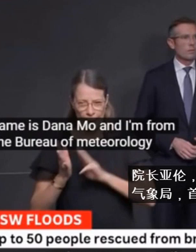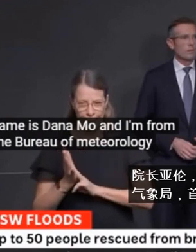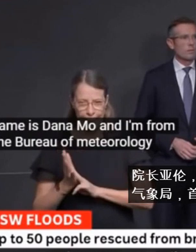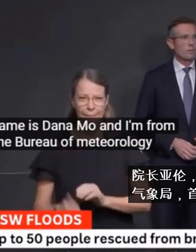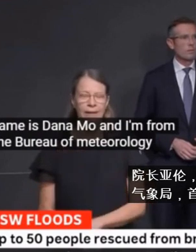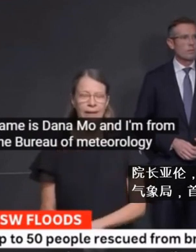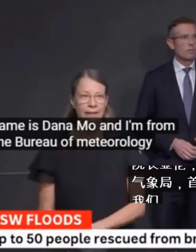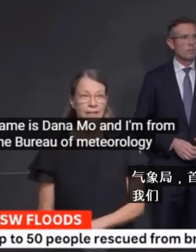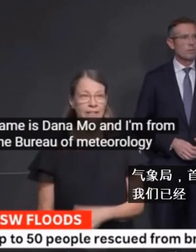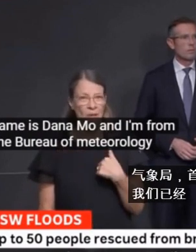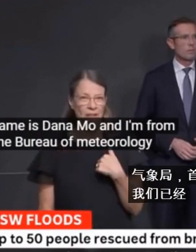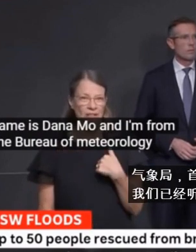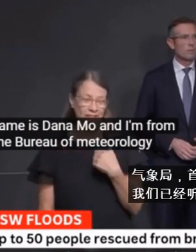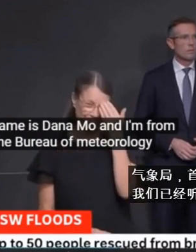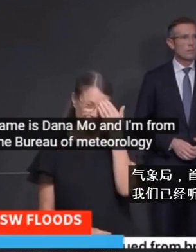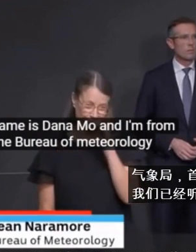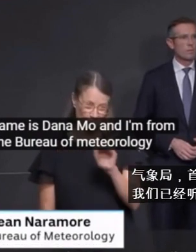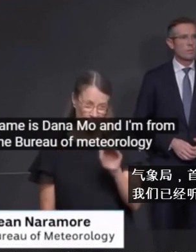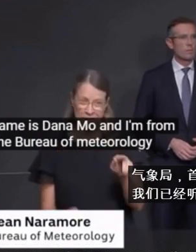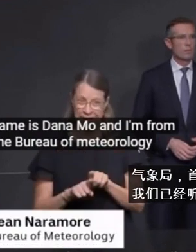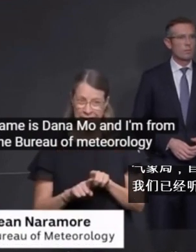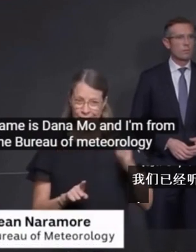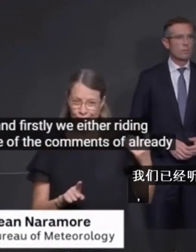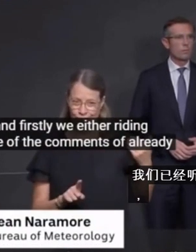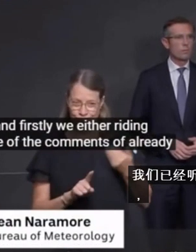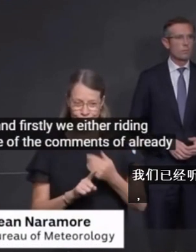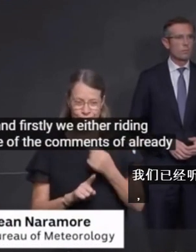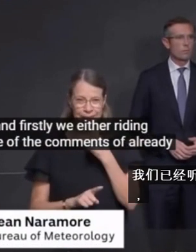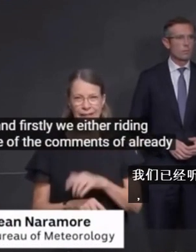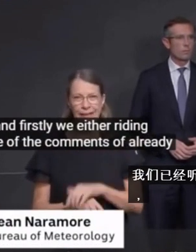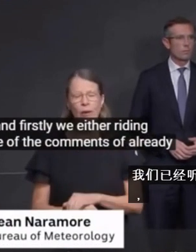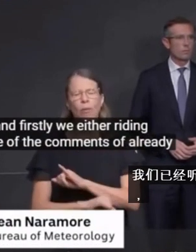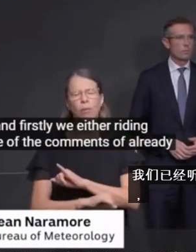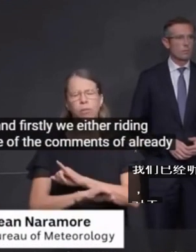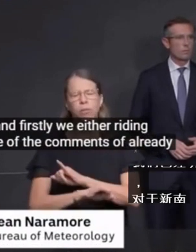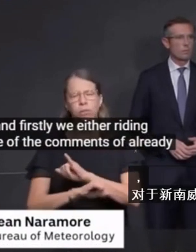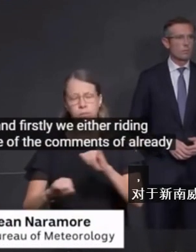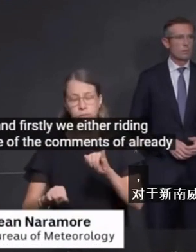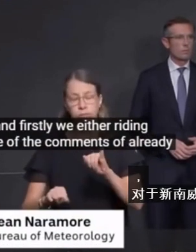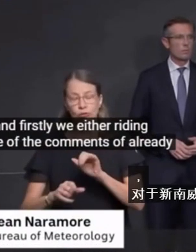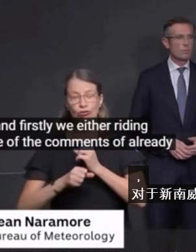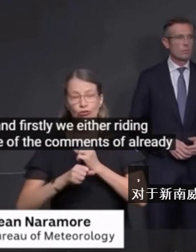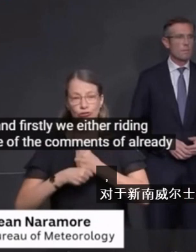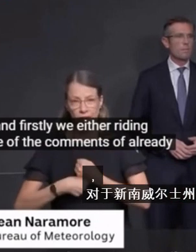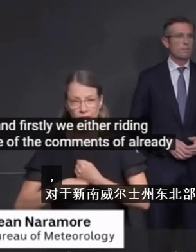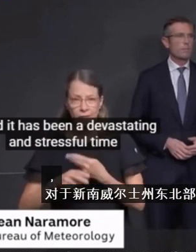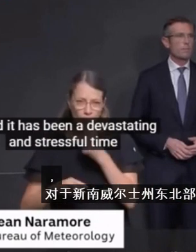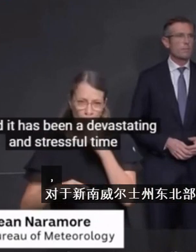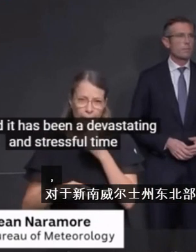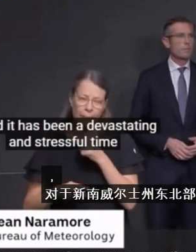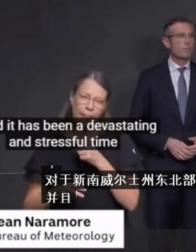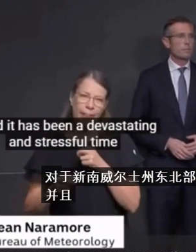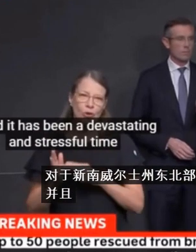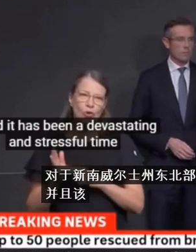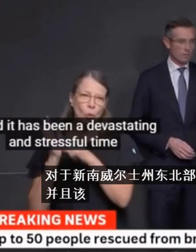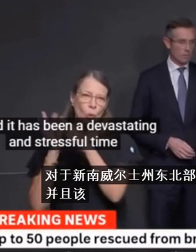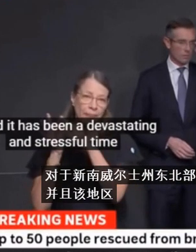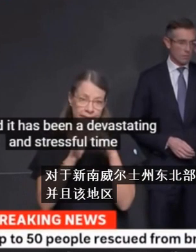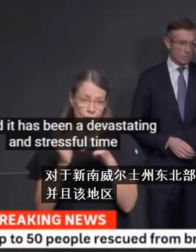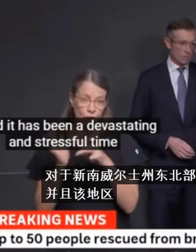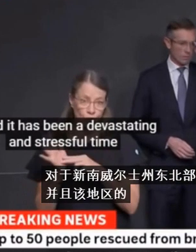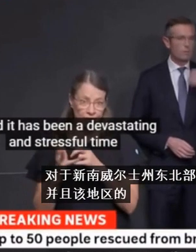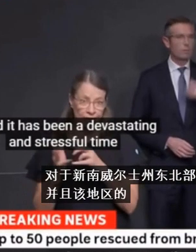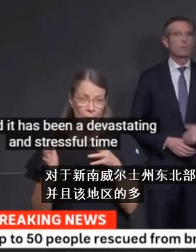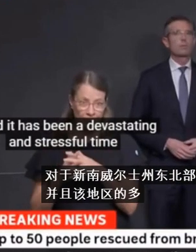firstly, reiterating some of the comments we've already heard, it has been a devastating and stressful time for our residents in northeastern New South